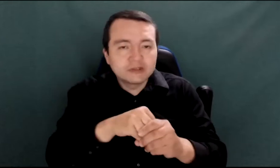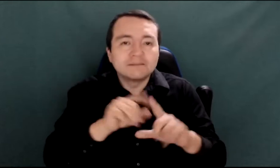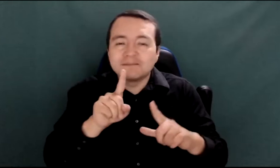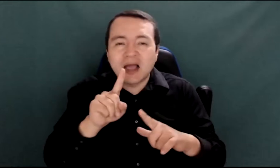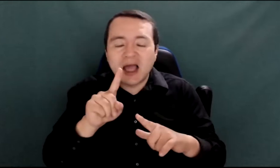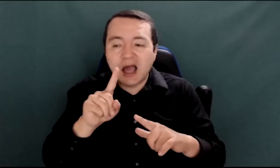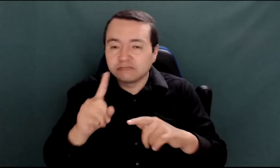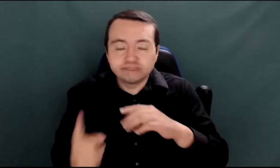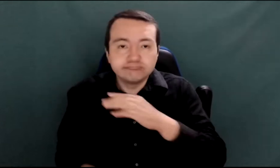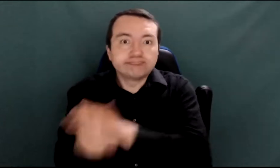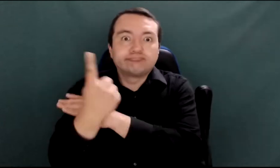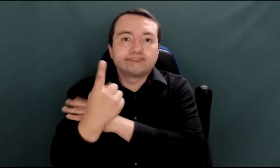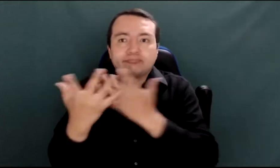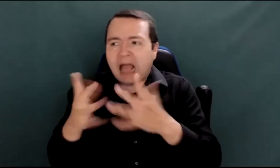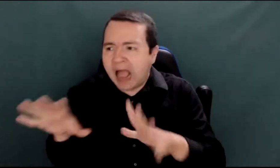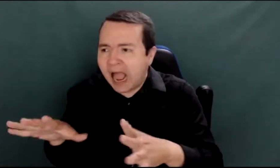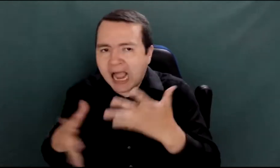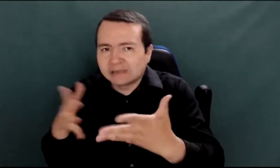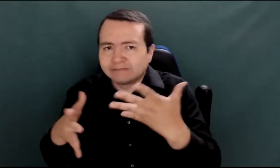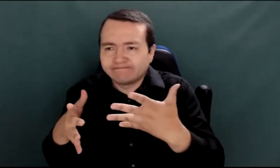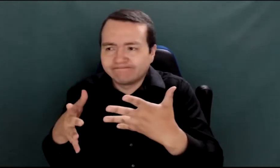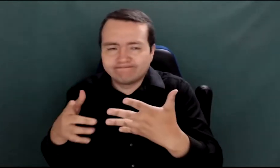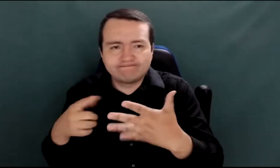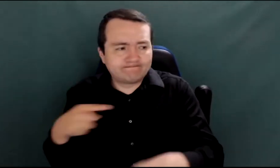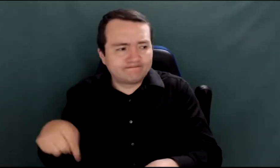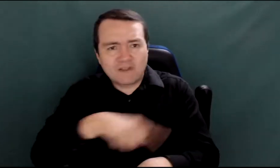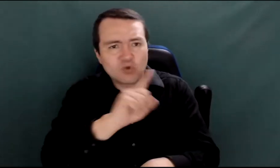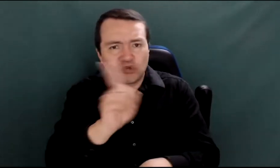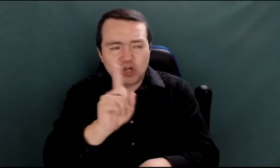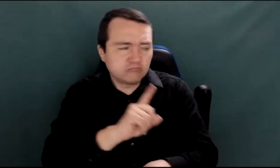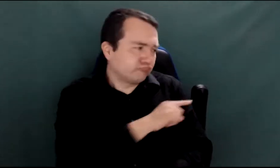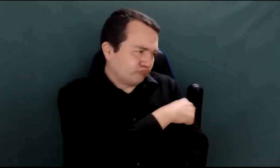who was not able to join us today,